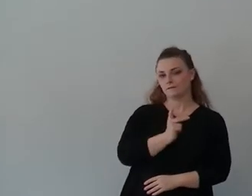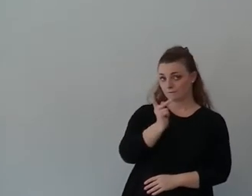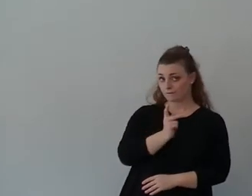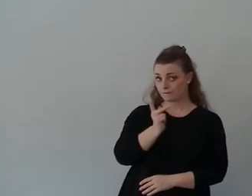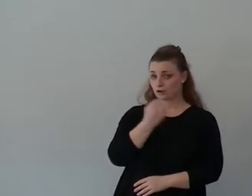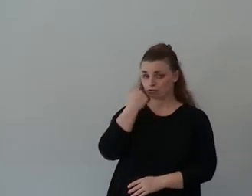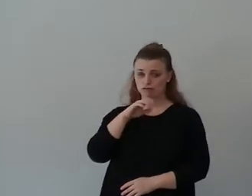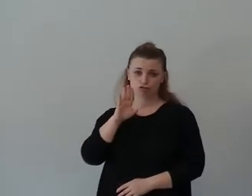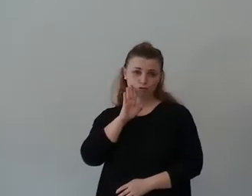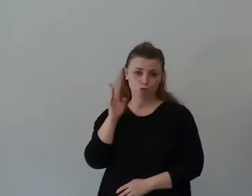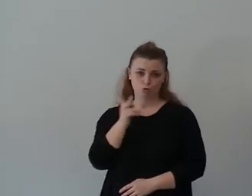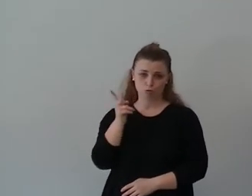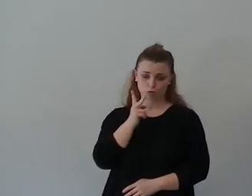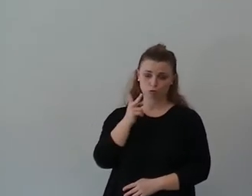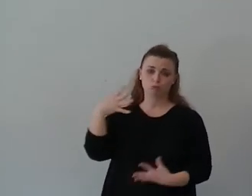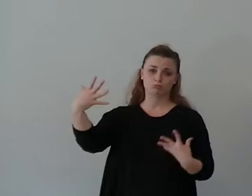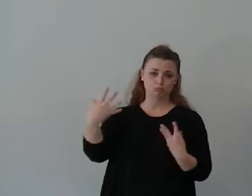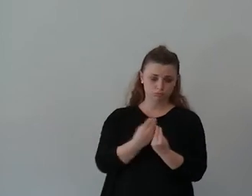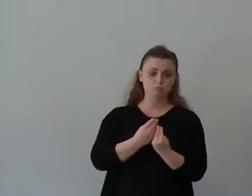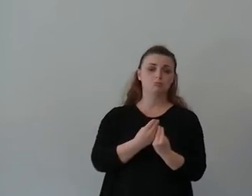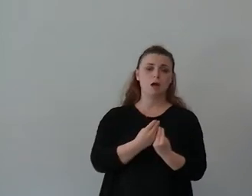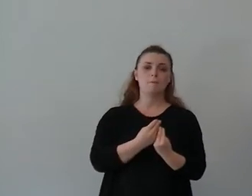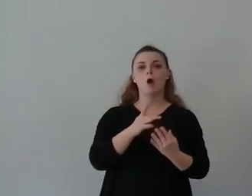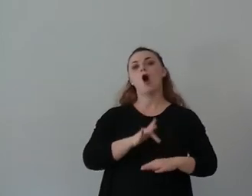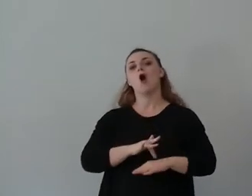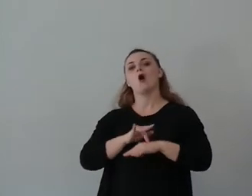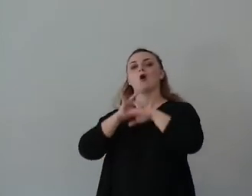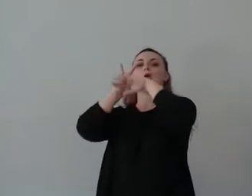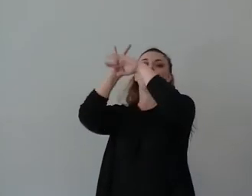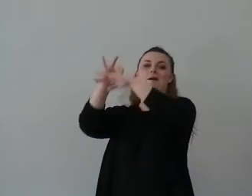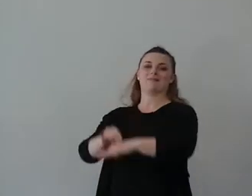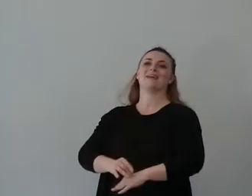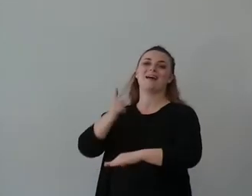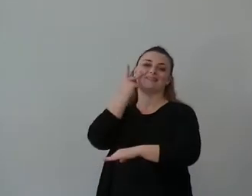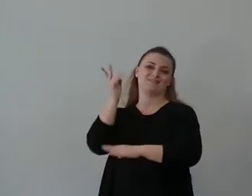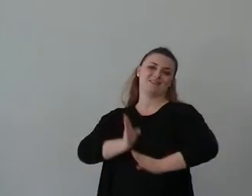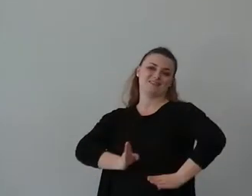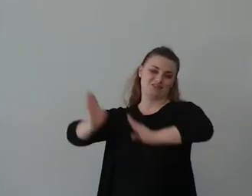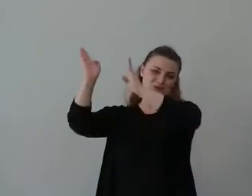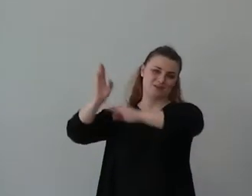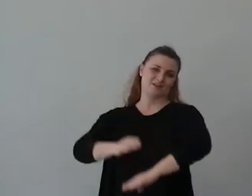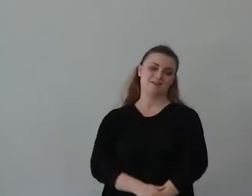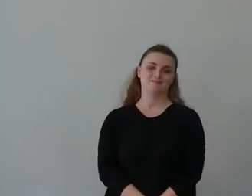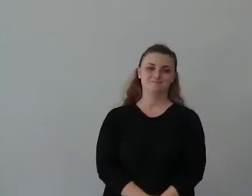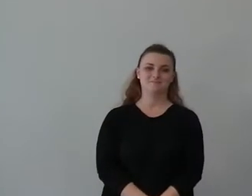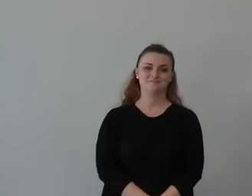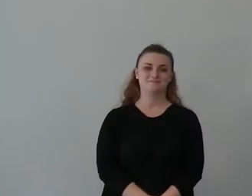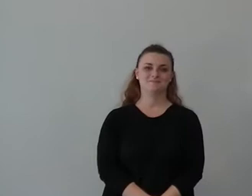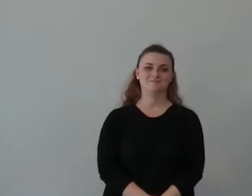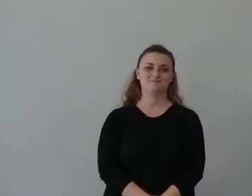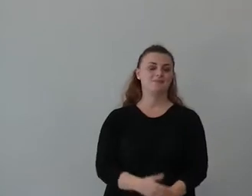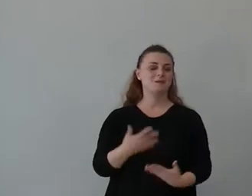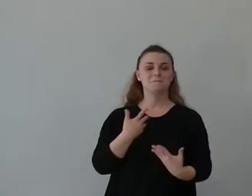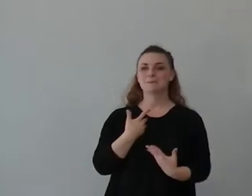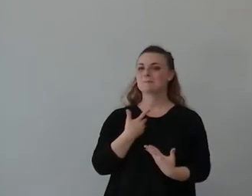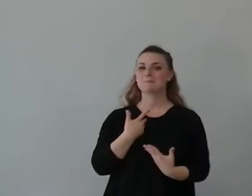abbiamo potuto andare e anche salire nella torre. And that really was like a dream come true for me. E per me veramente era un